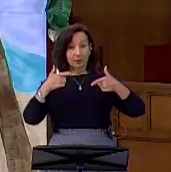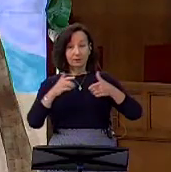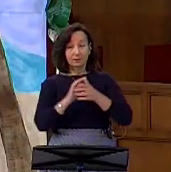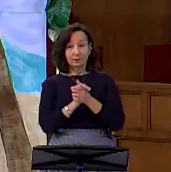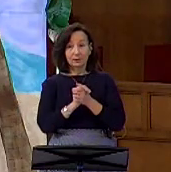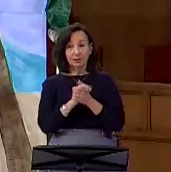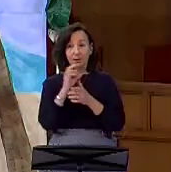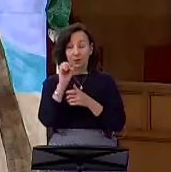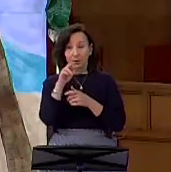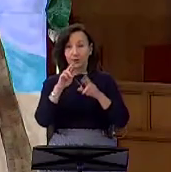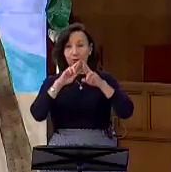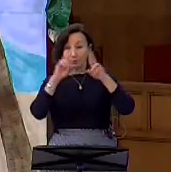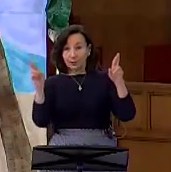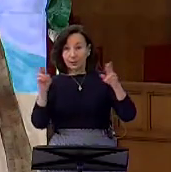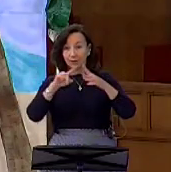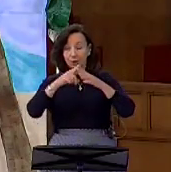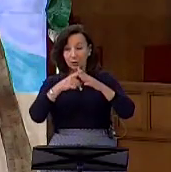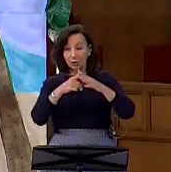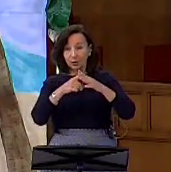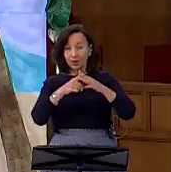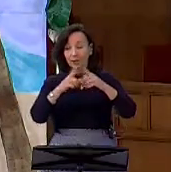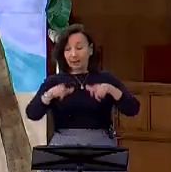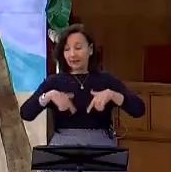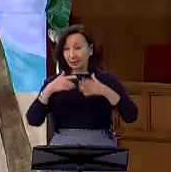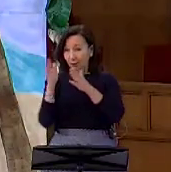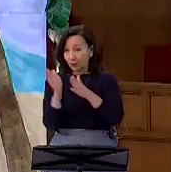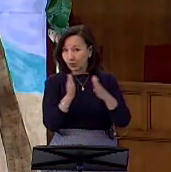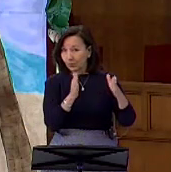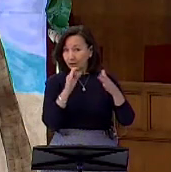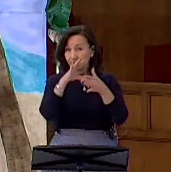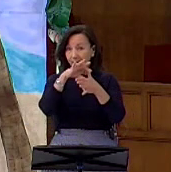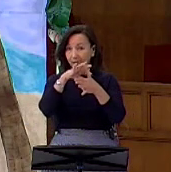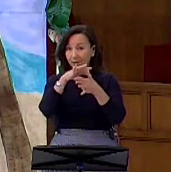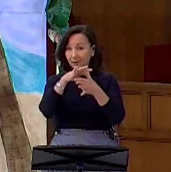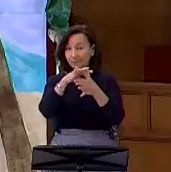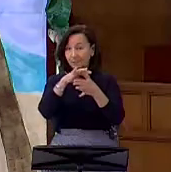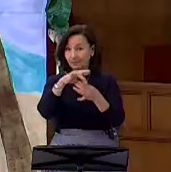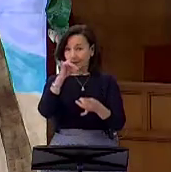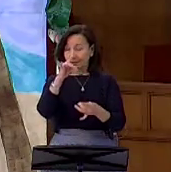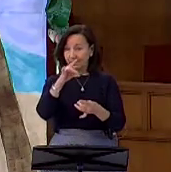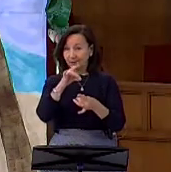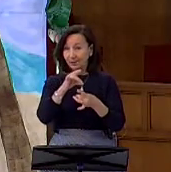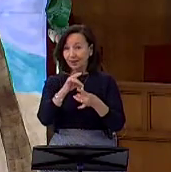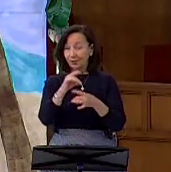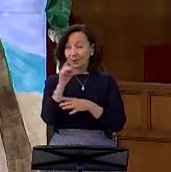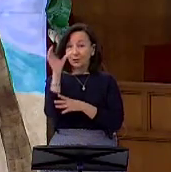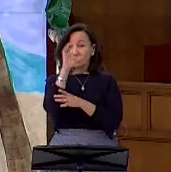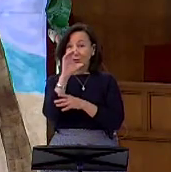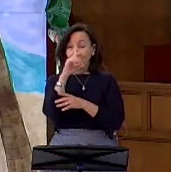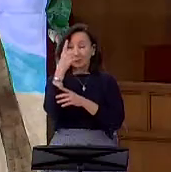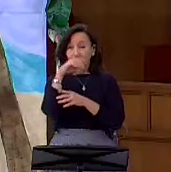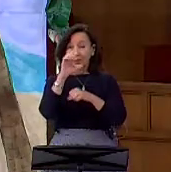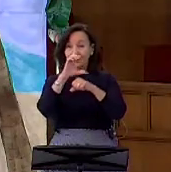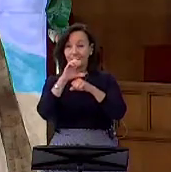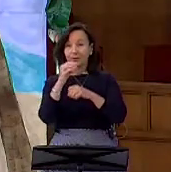Are you ready to start walking according to the Spirit? Are you looking for a church home?